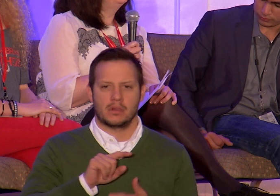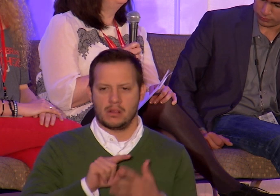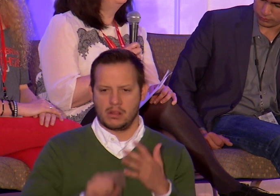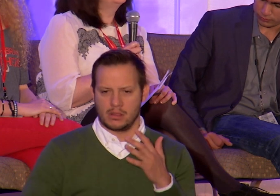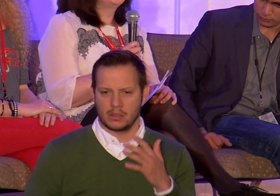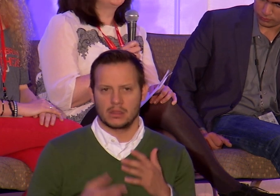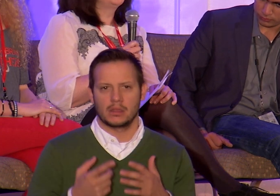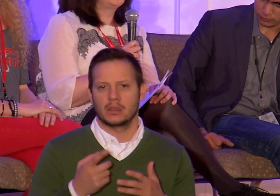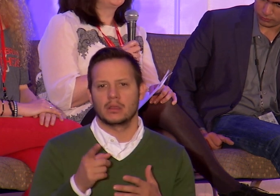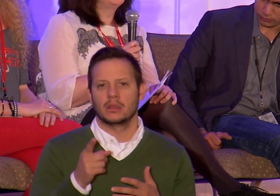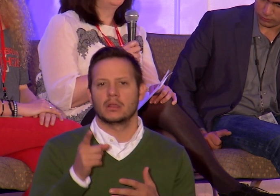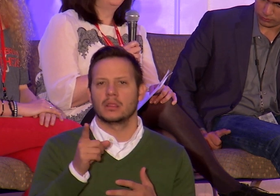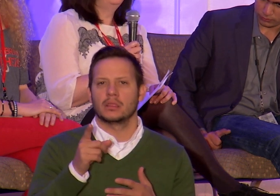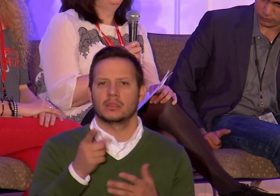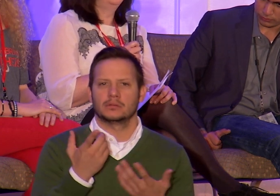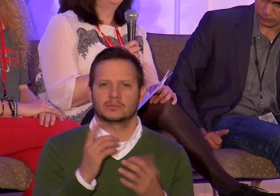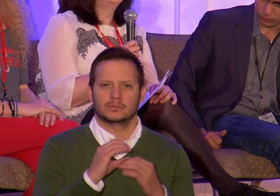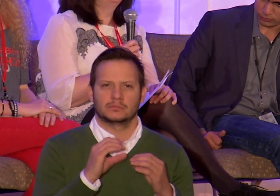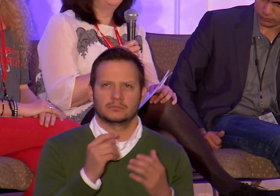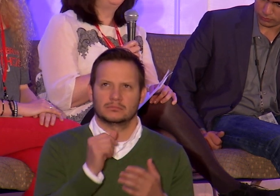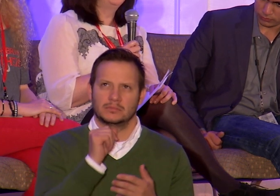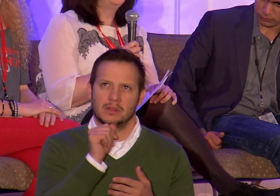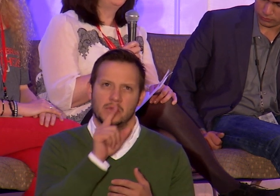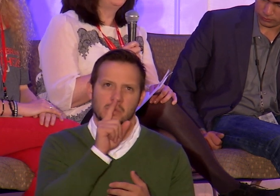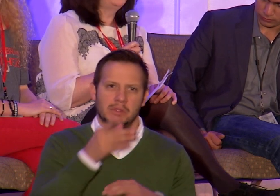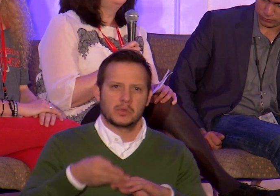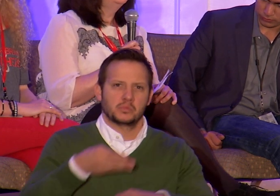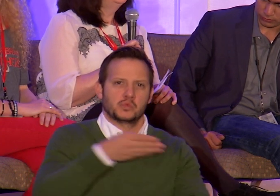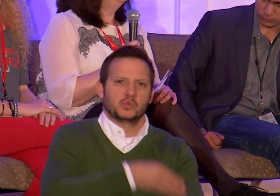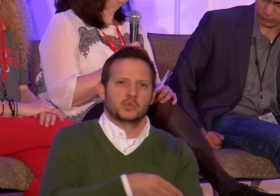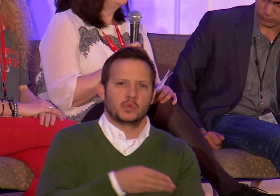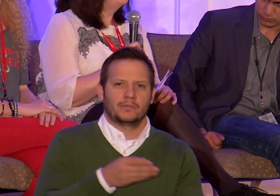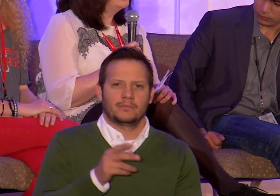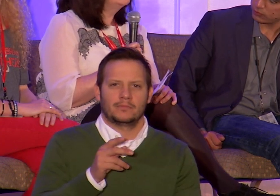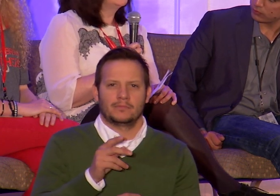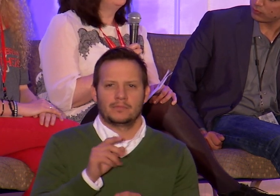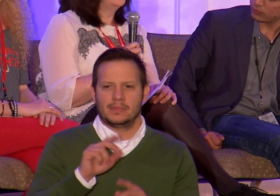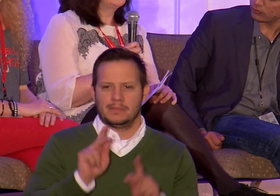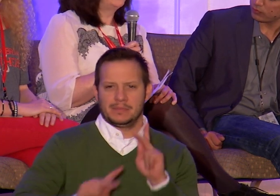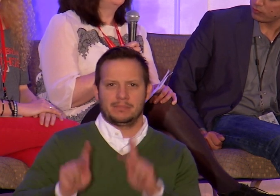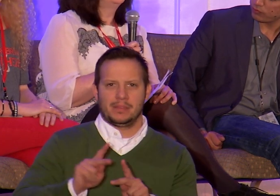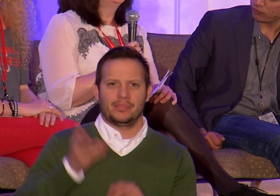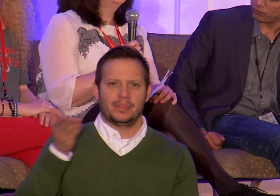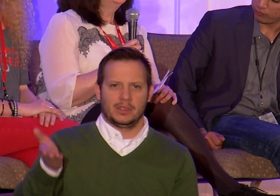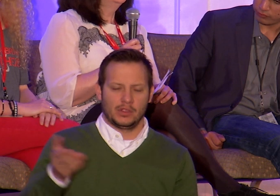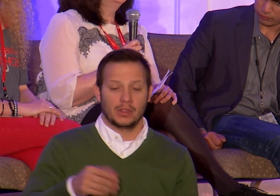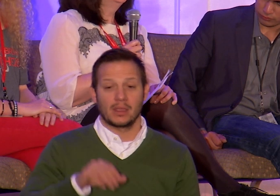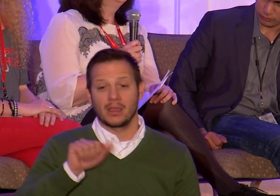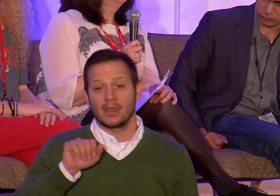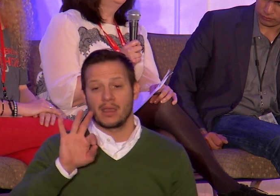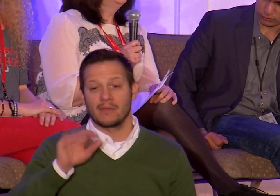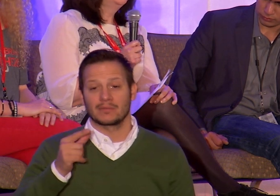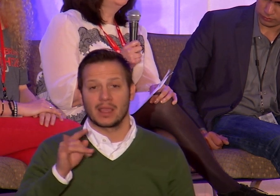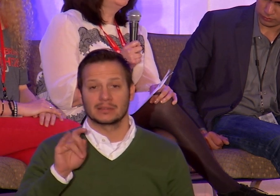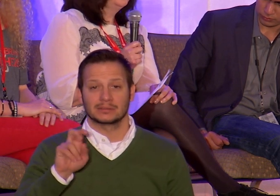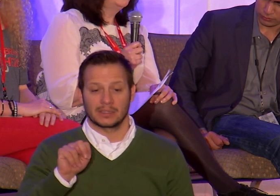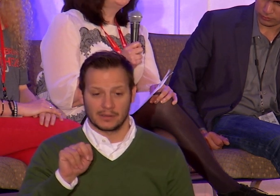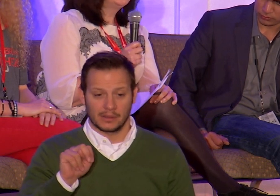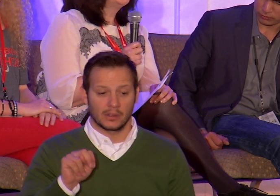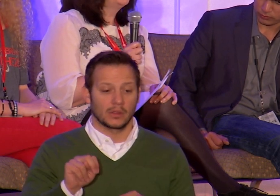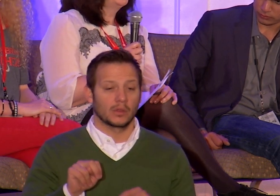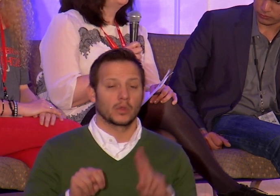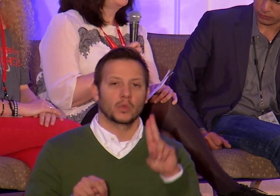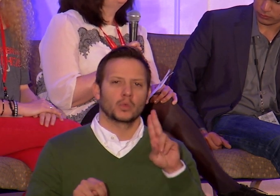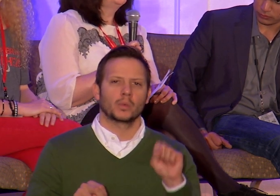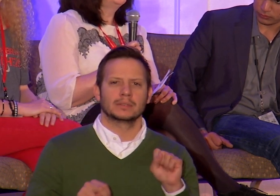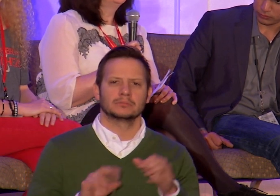necessarily improve the situation of people and women there. Even in Afghanistan, for example, the U.S.